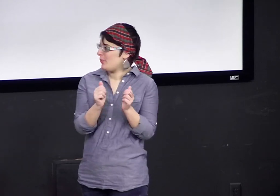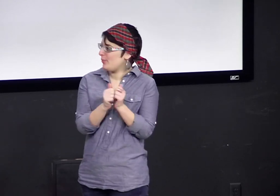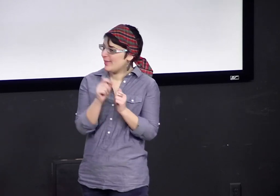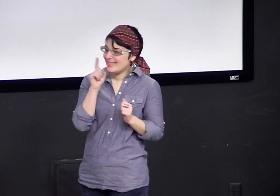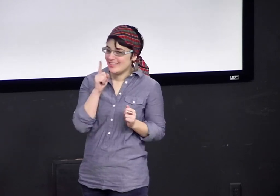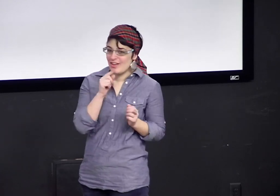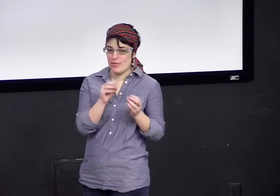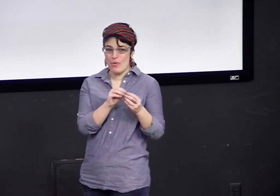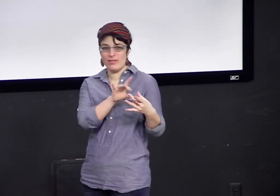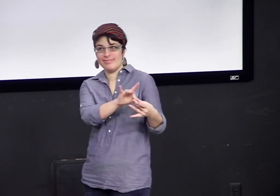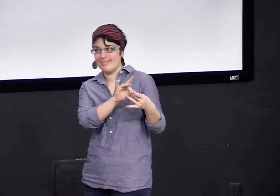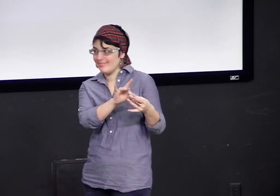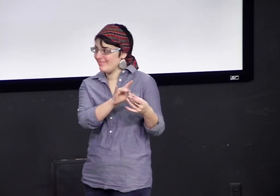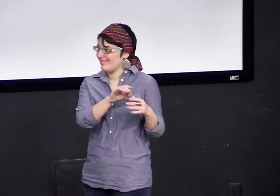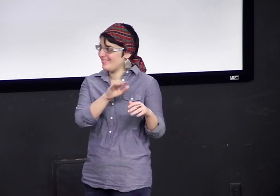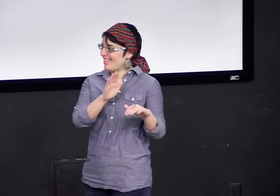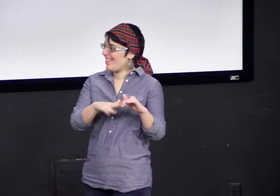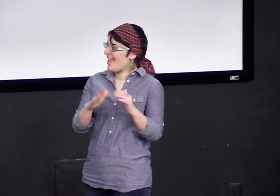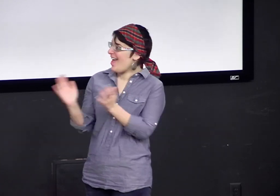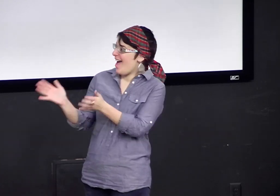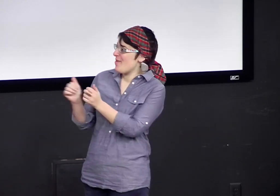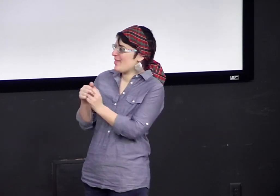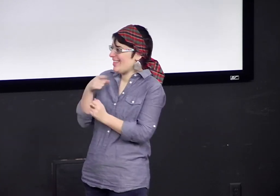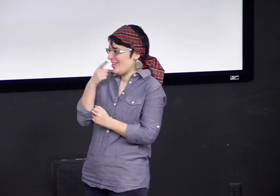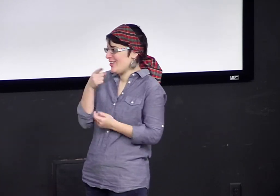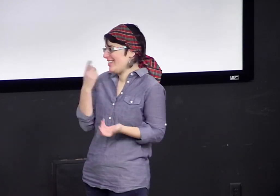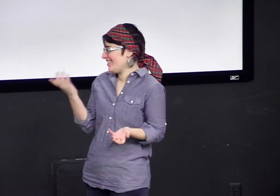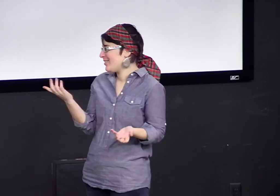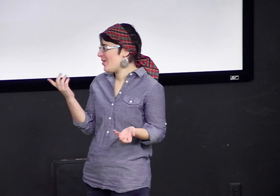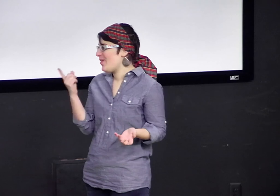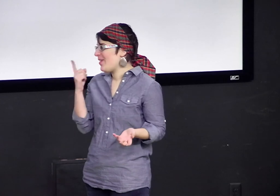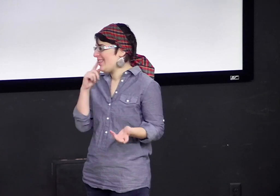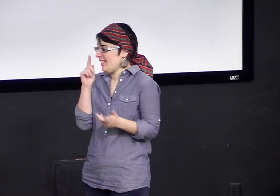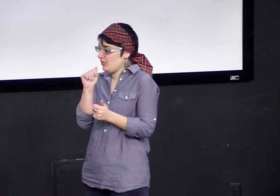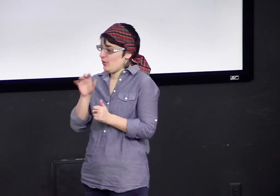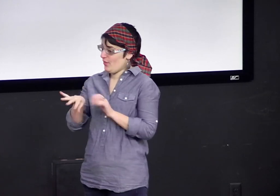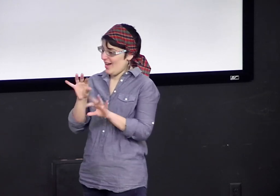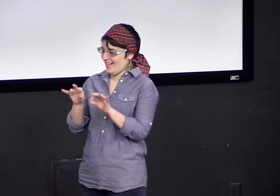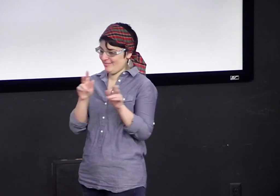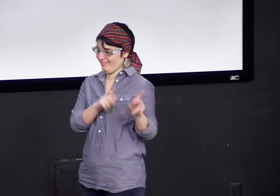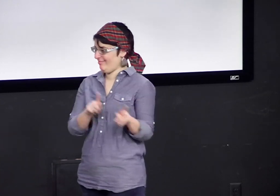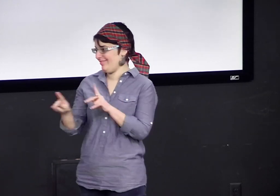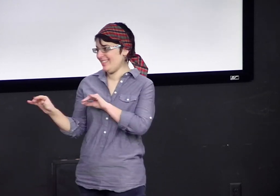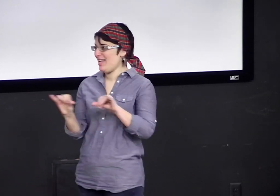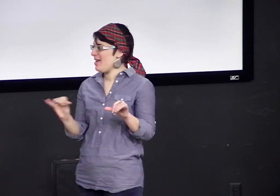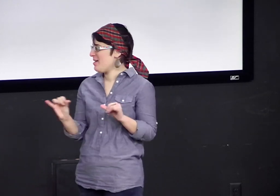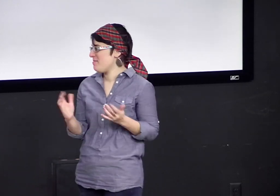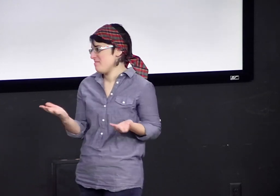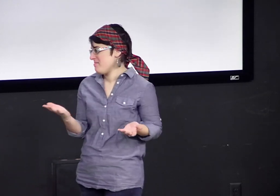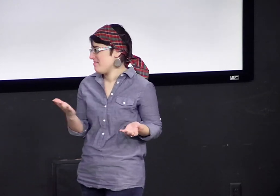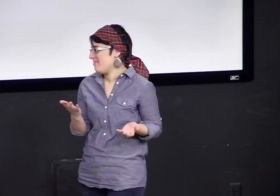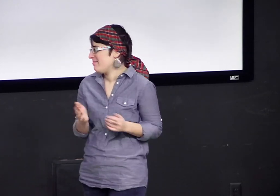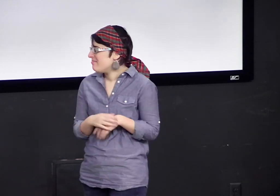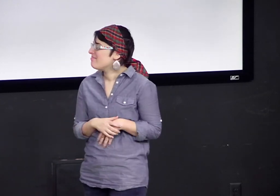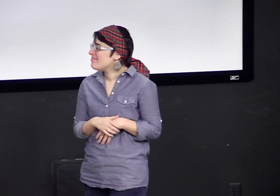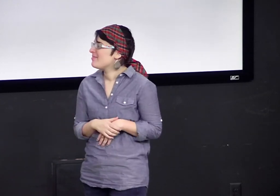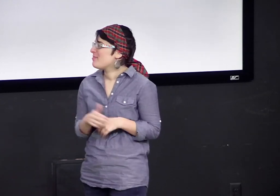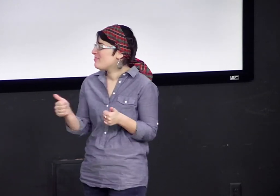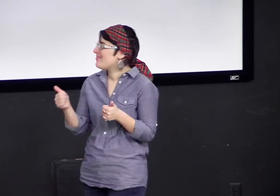You know, and I think that's only not true in VRS environments, but also in community interpreting as well. Interpreters